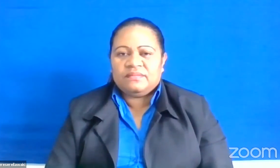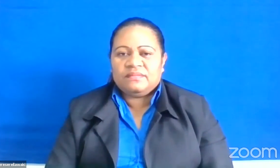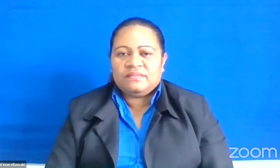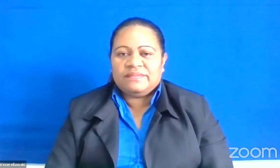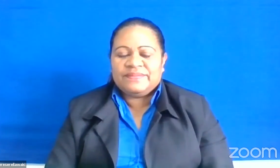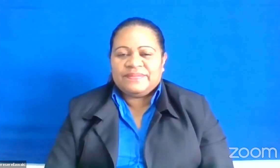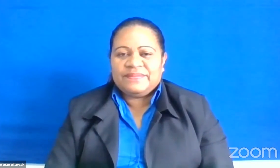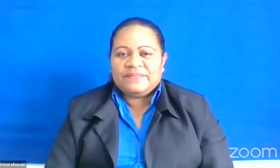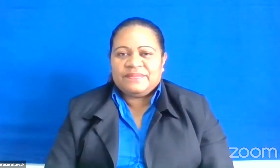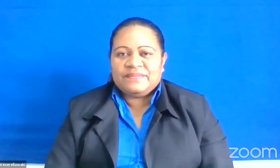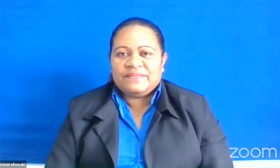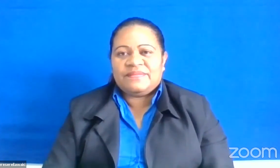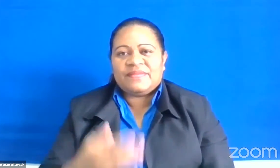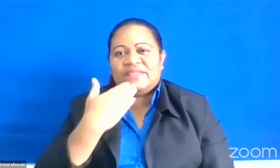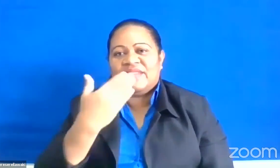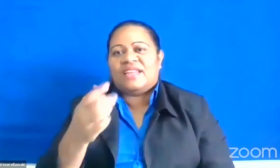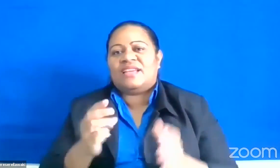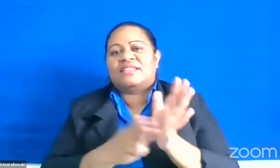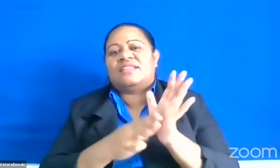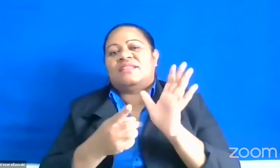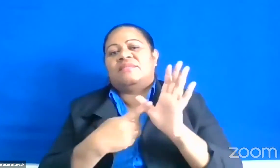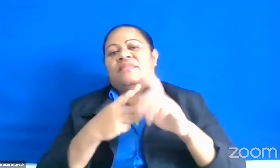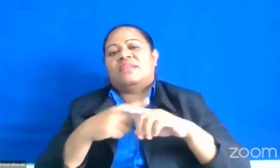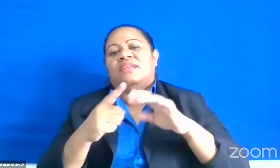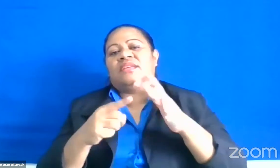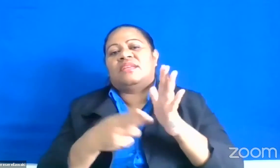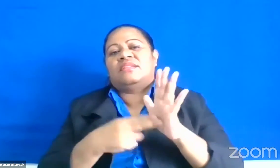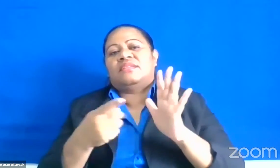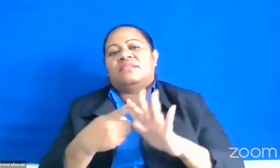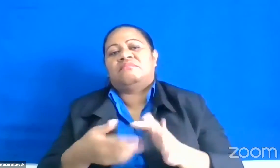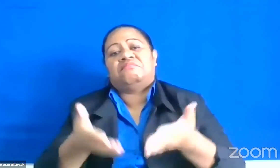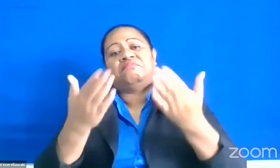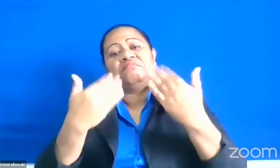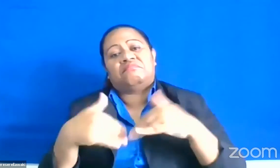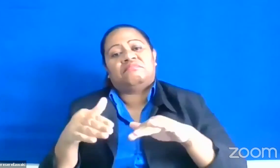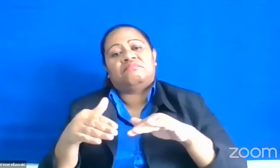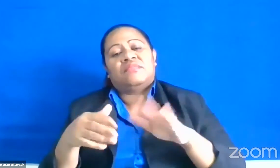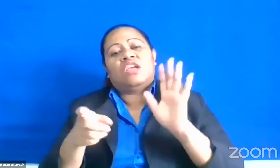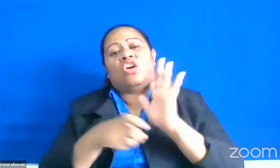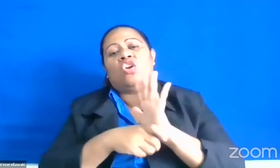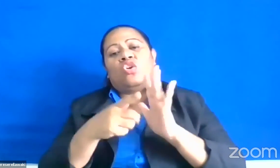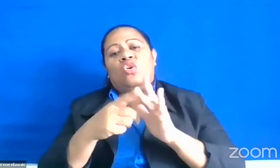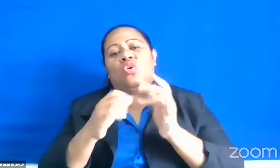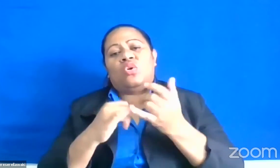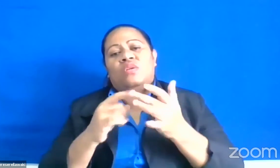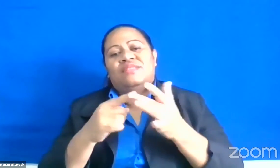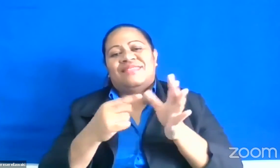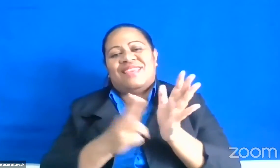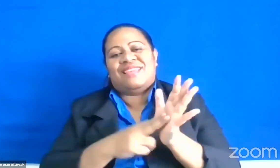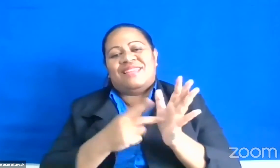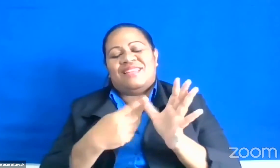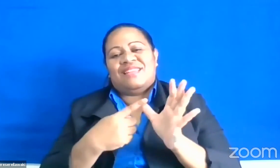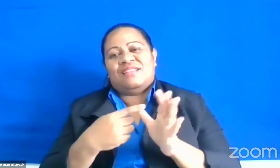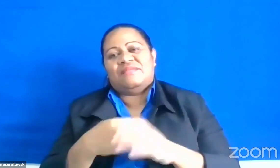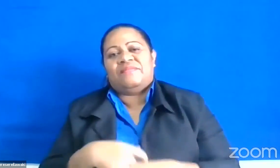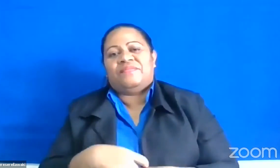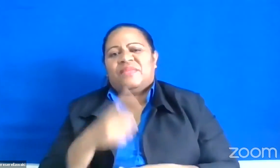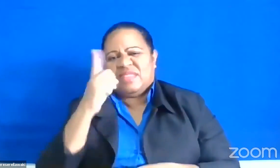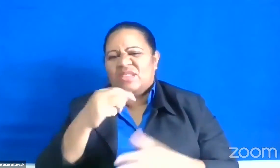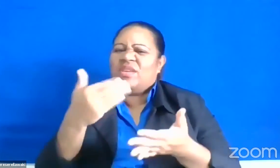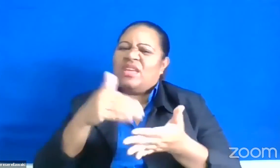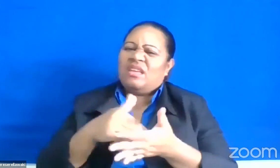okay maxine uh rossianna maybe you can um lead on what maxine has just shared given